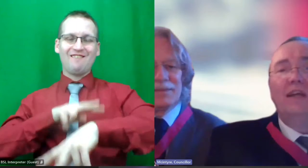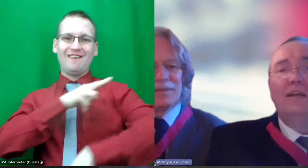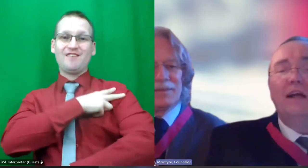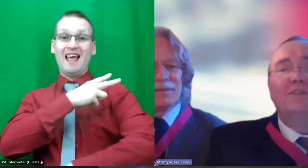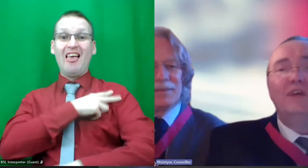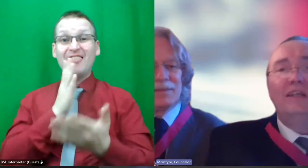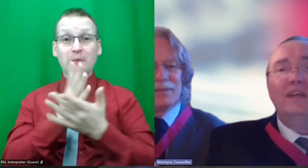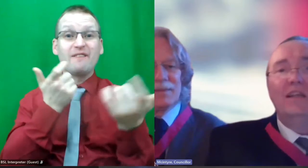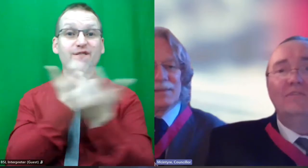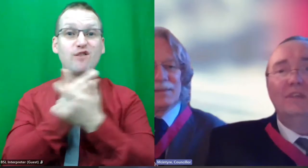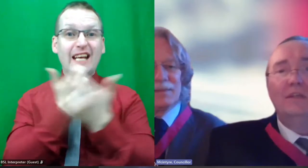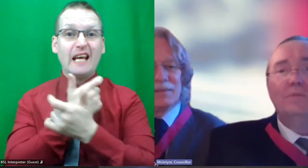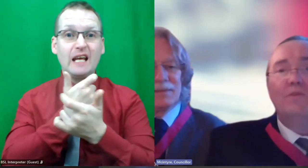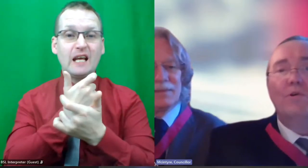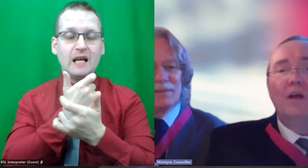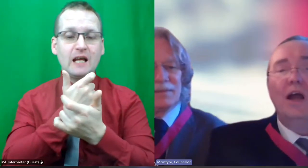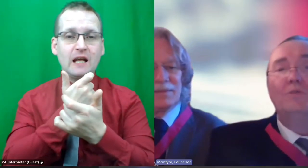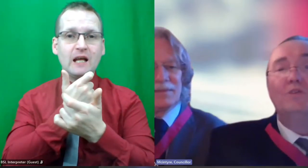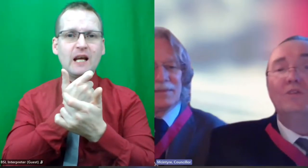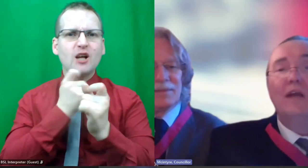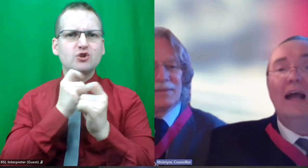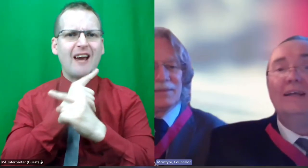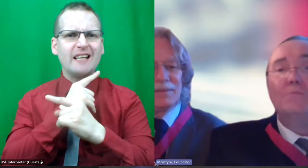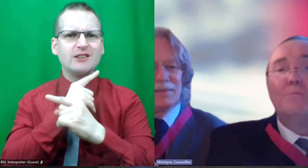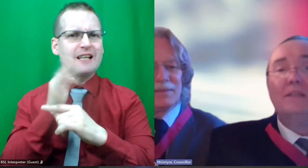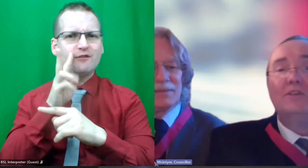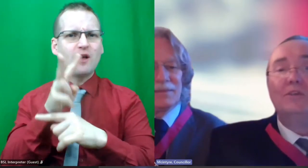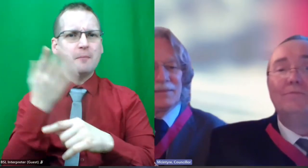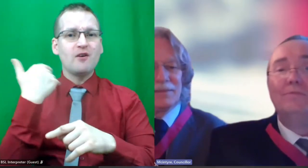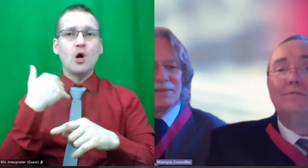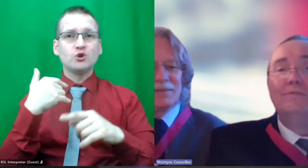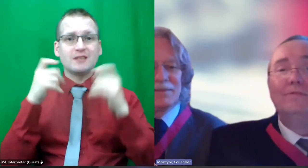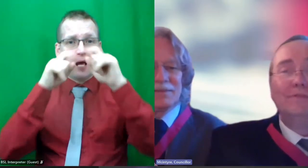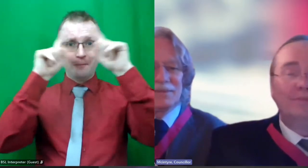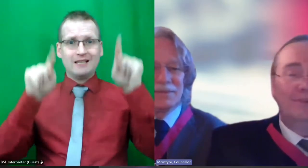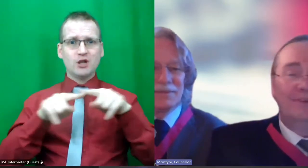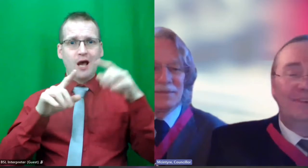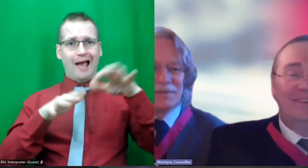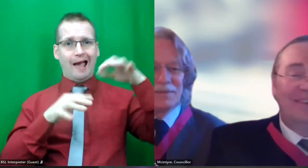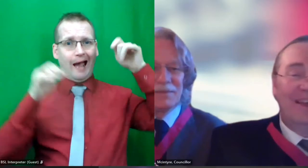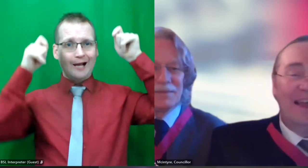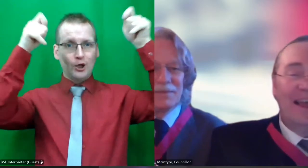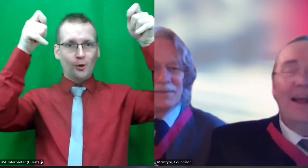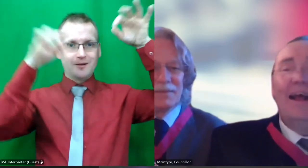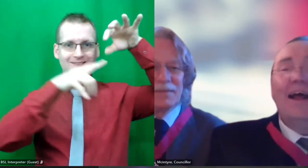funny and strange. I'd never seen it before. I was just hanging up a picture.